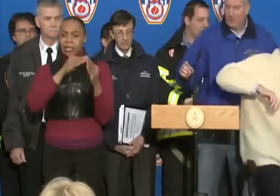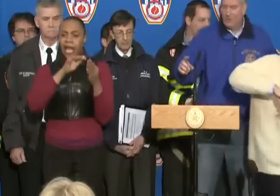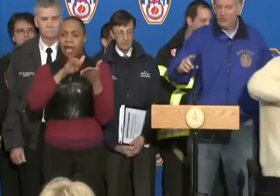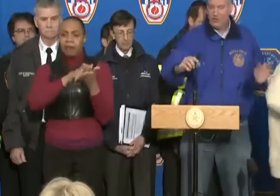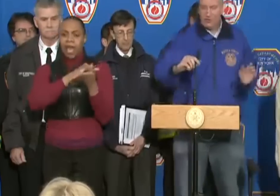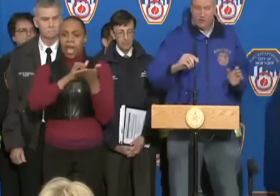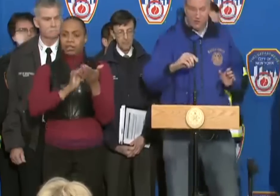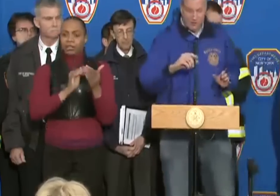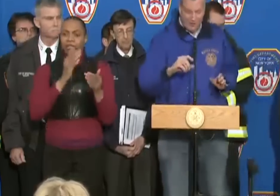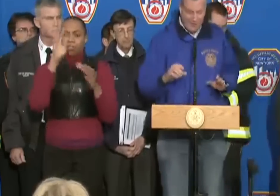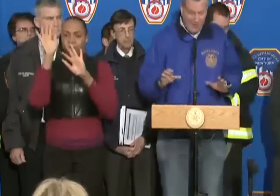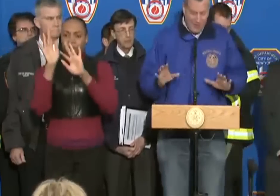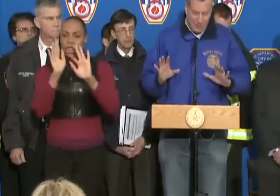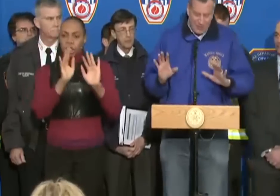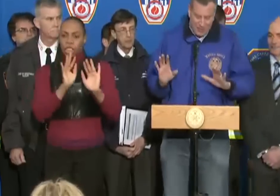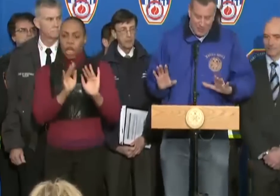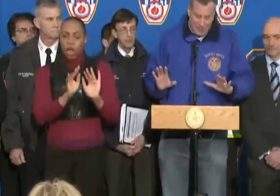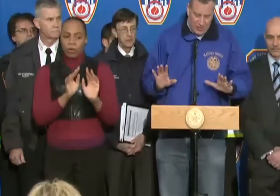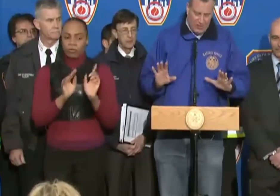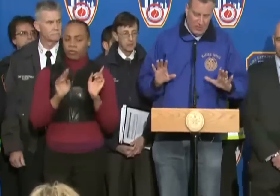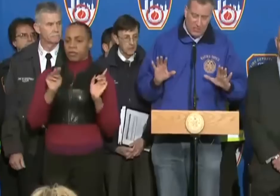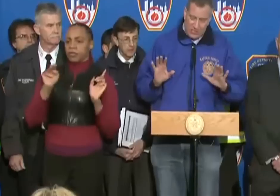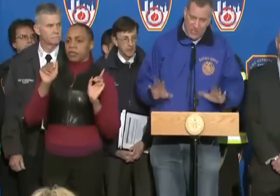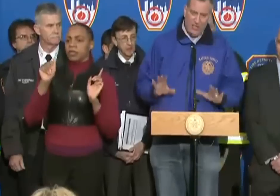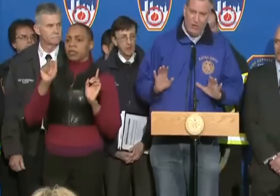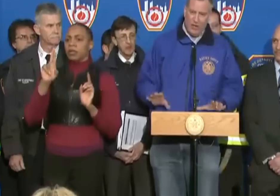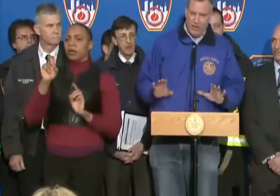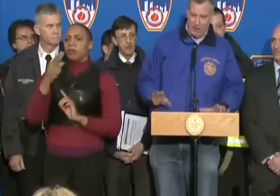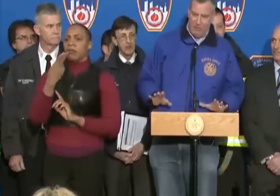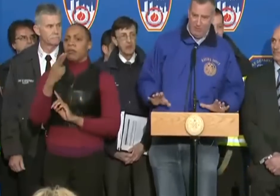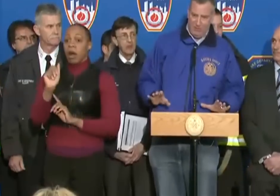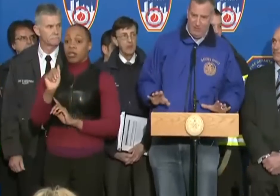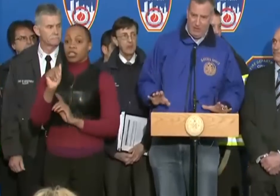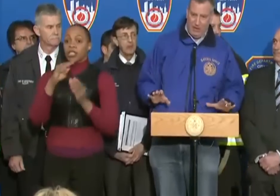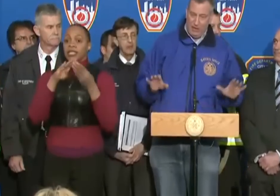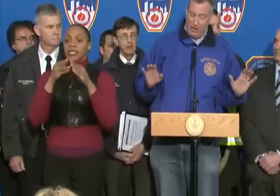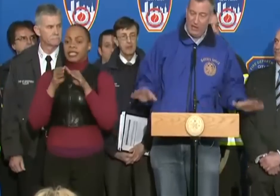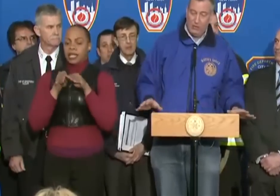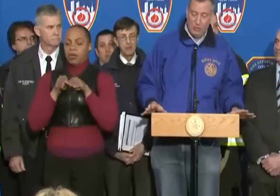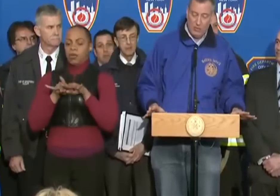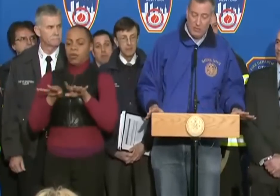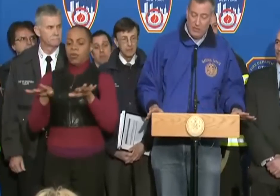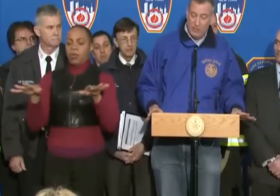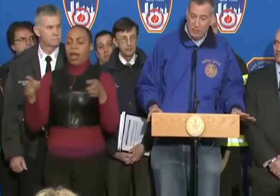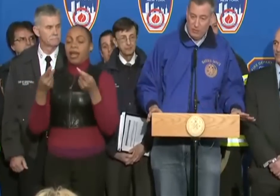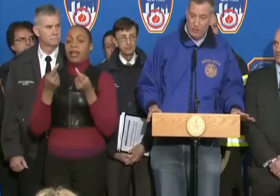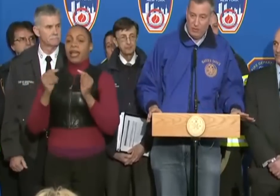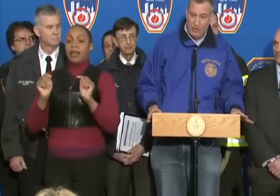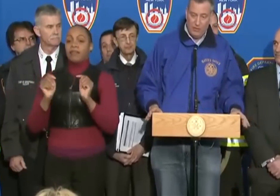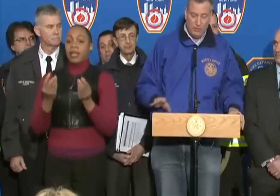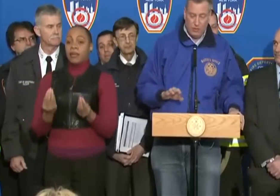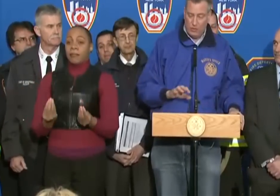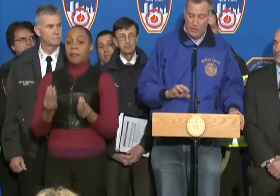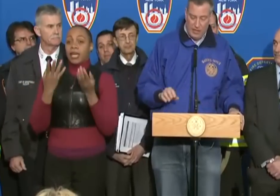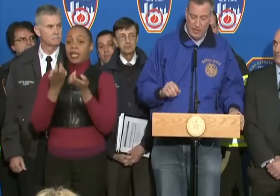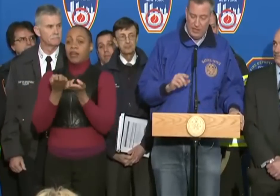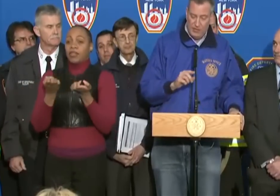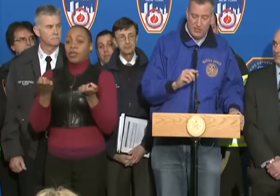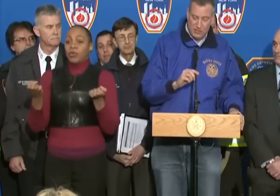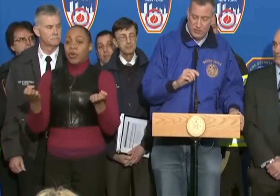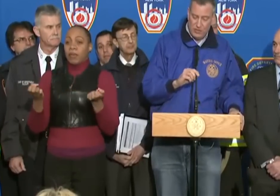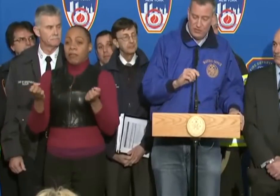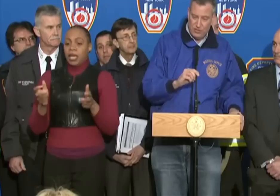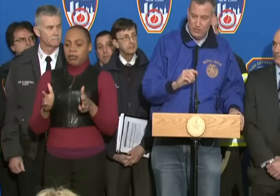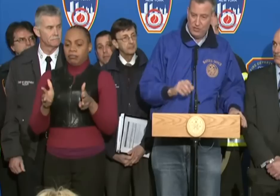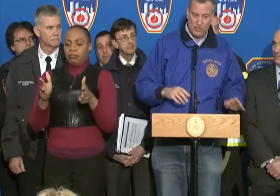the streets. Marcia, respectfully, it's a citywide effort, and a lot of equipment is being deployed. And if you go in any